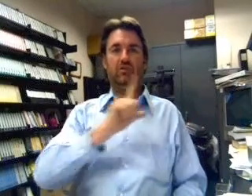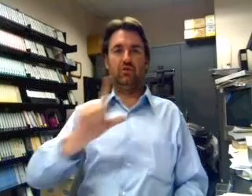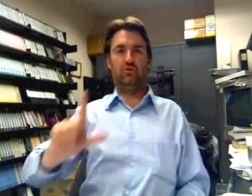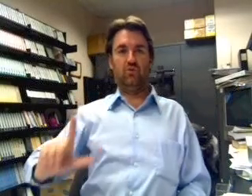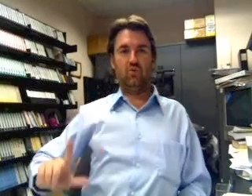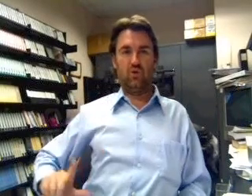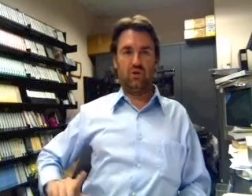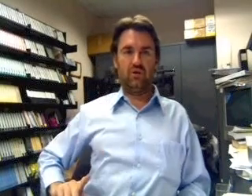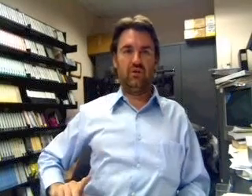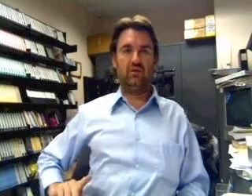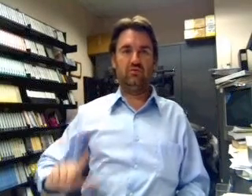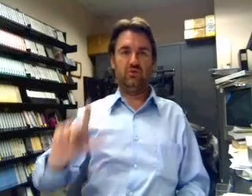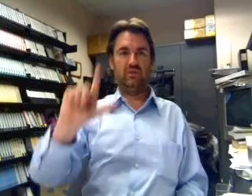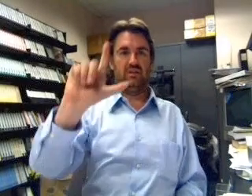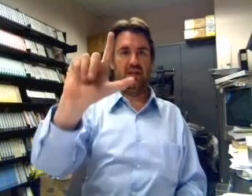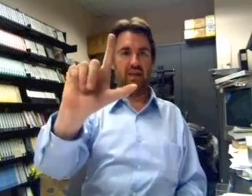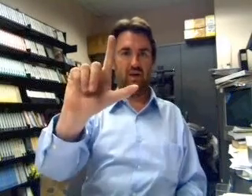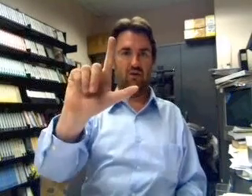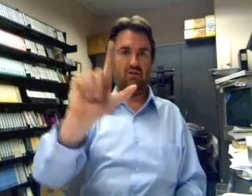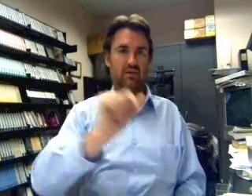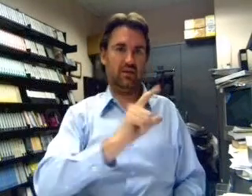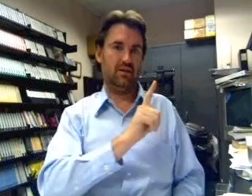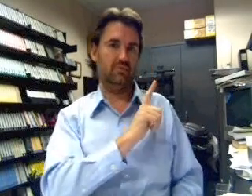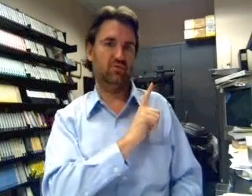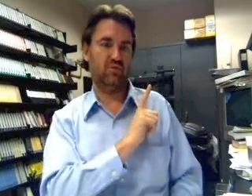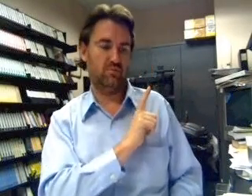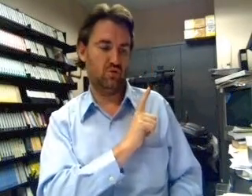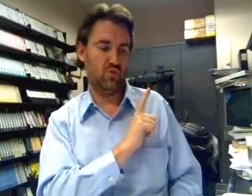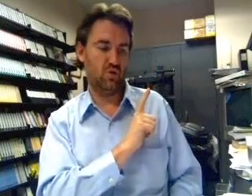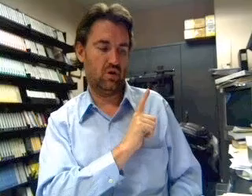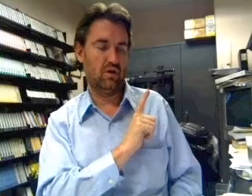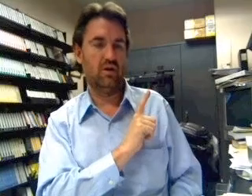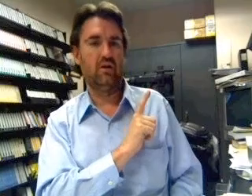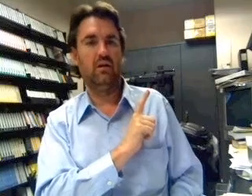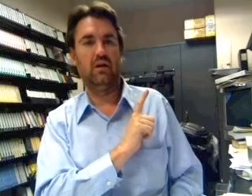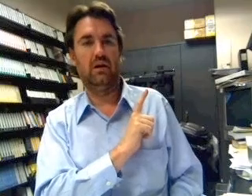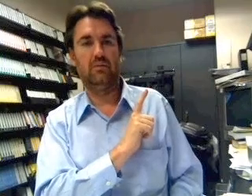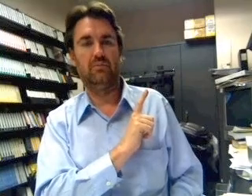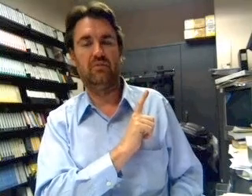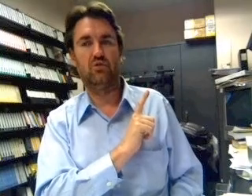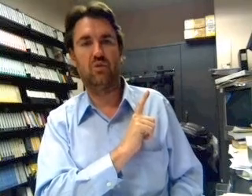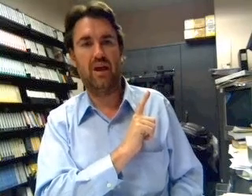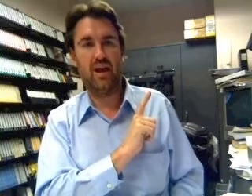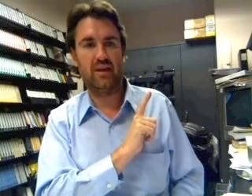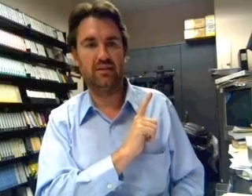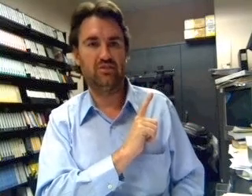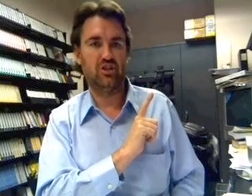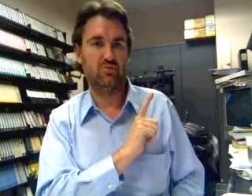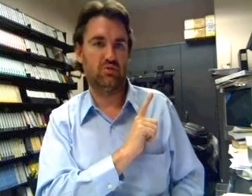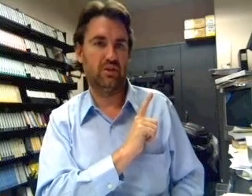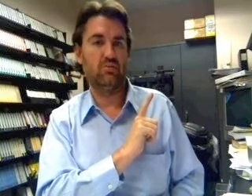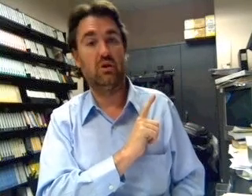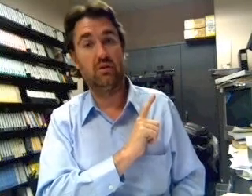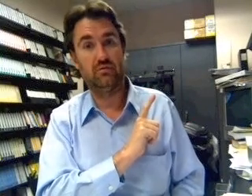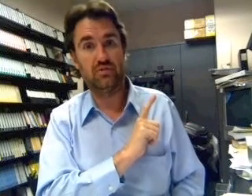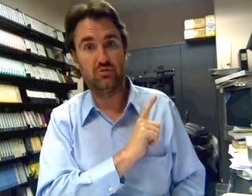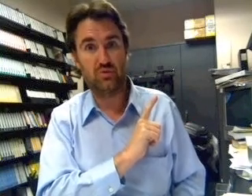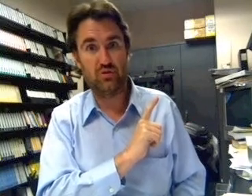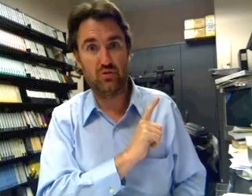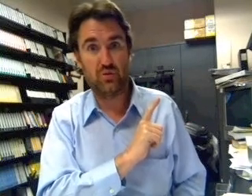the Lord. So it's an L, and it comes from your, if you're right-handed, generally, well, since we're doing